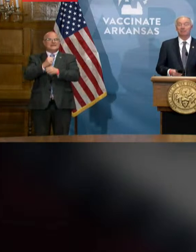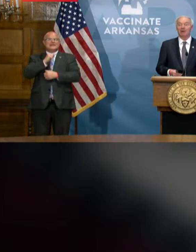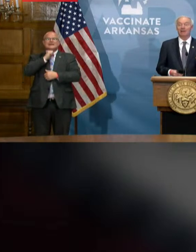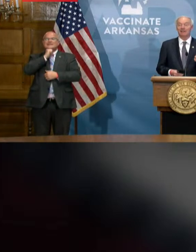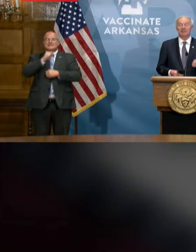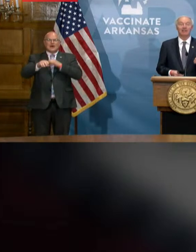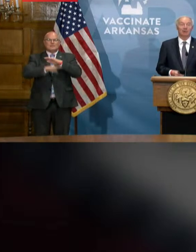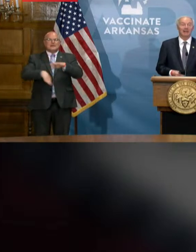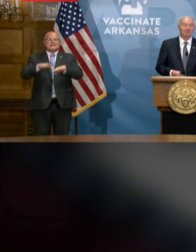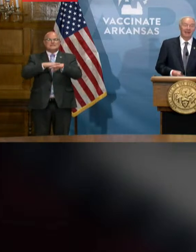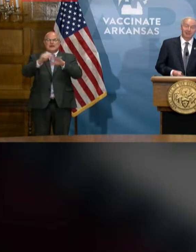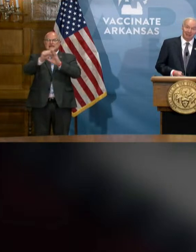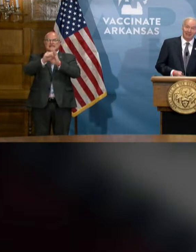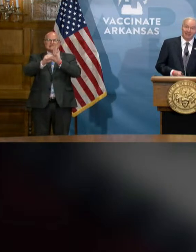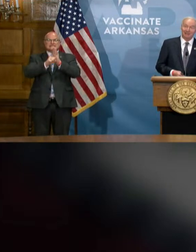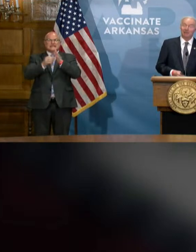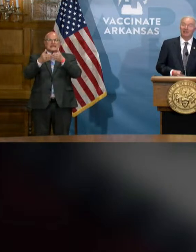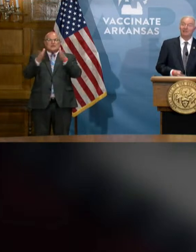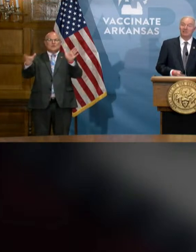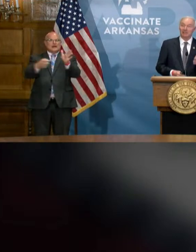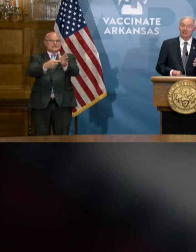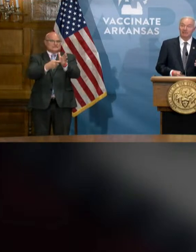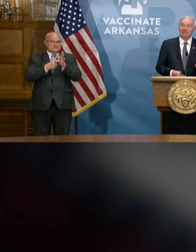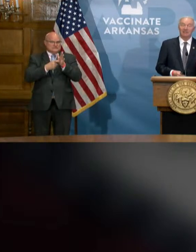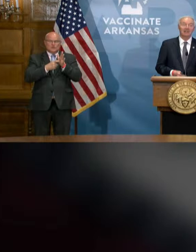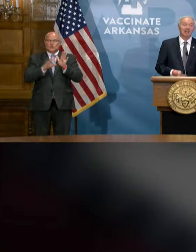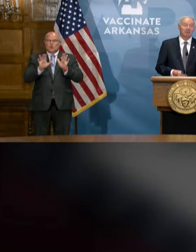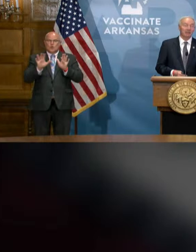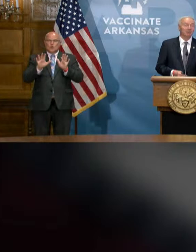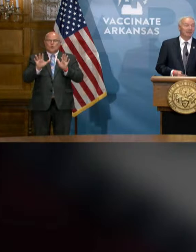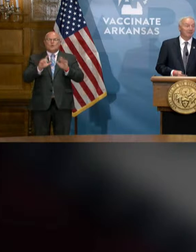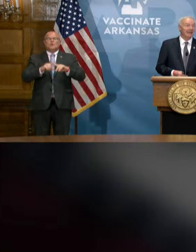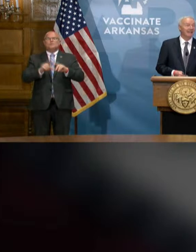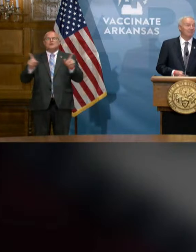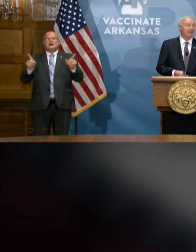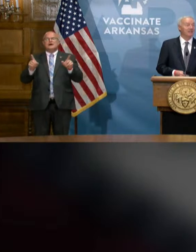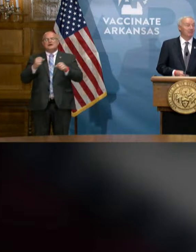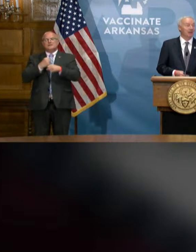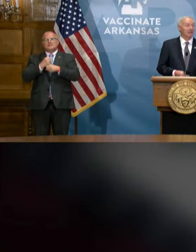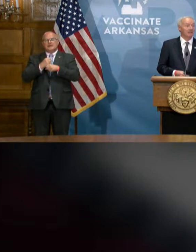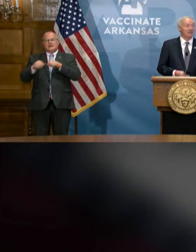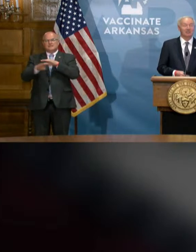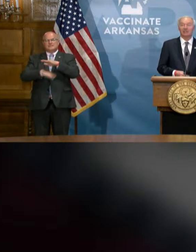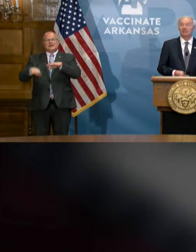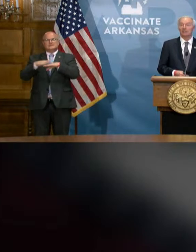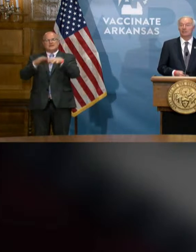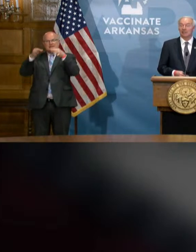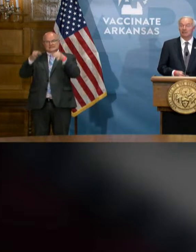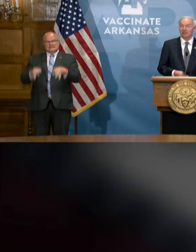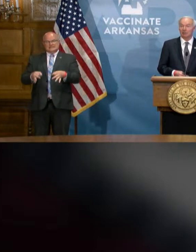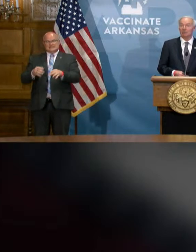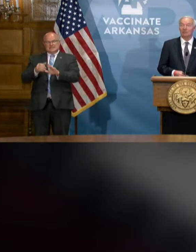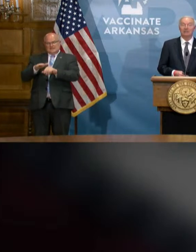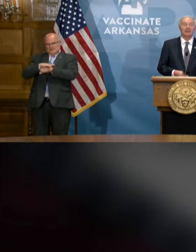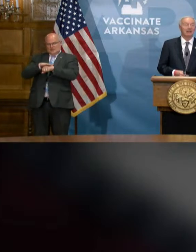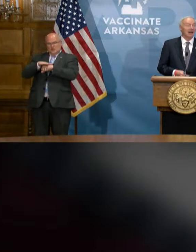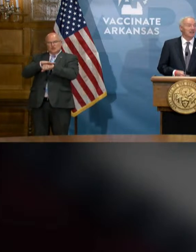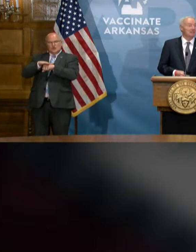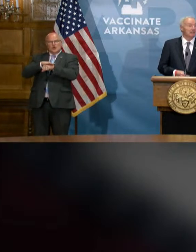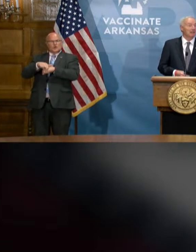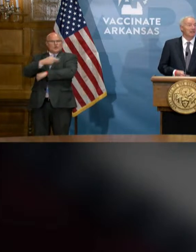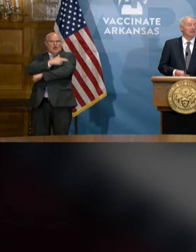not based upon a statewide mask mandate because it's lifted, but it'll be made based upon the decisions of the